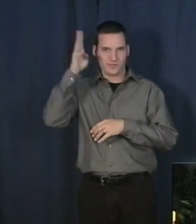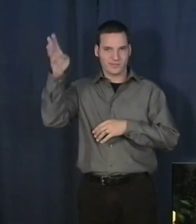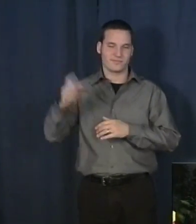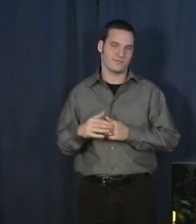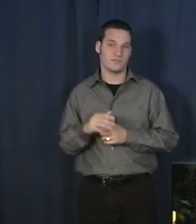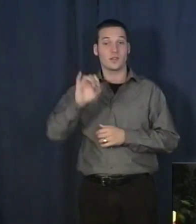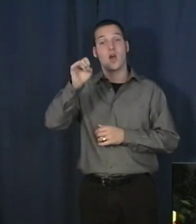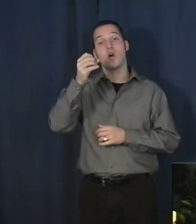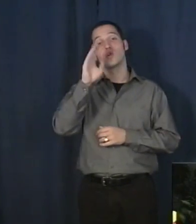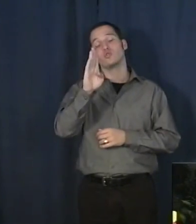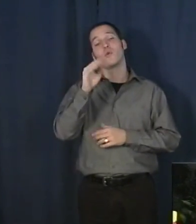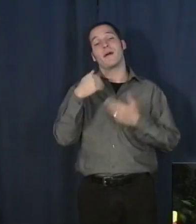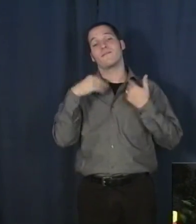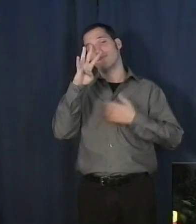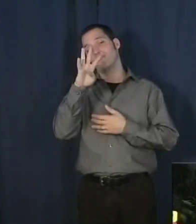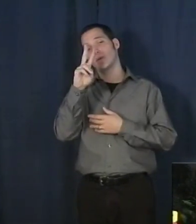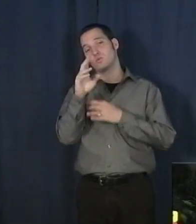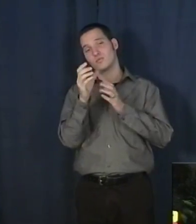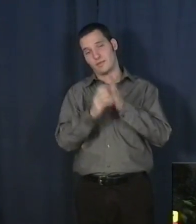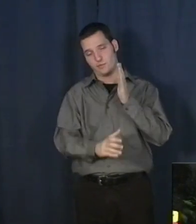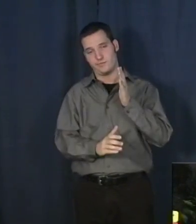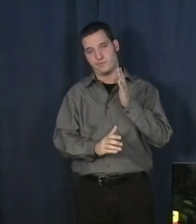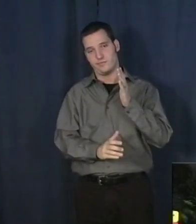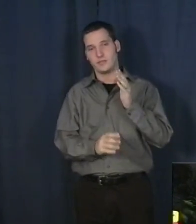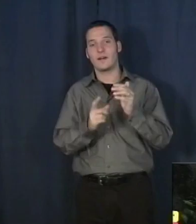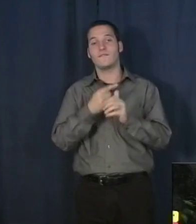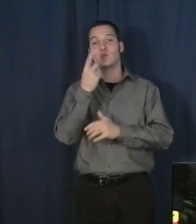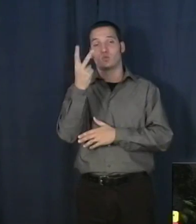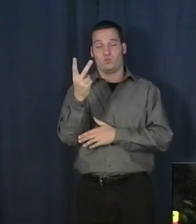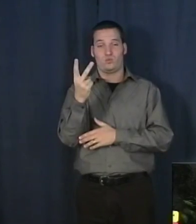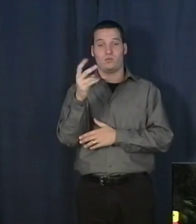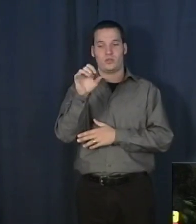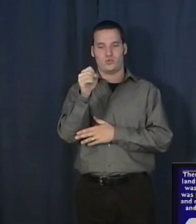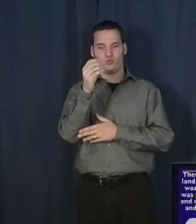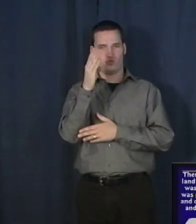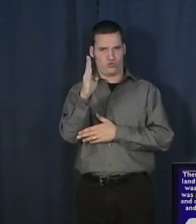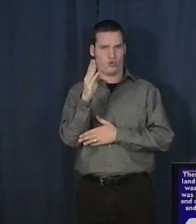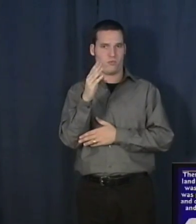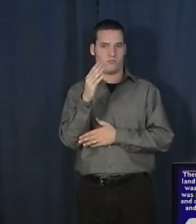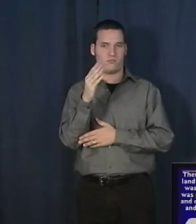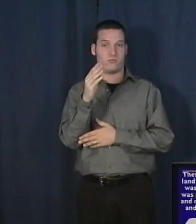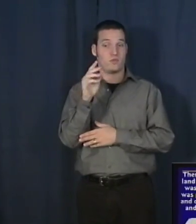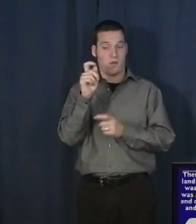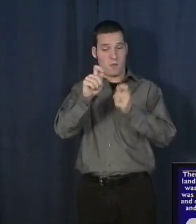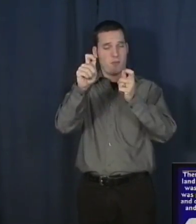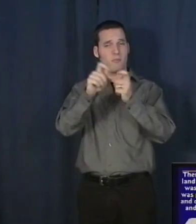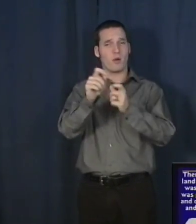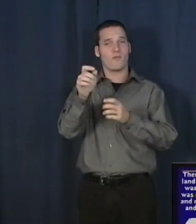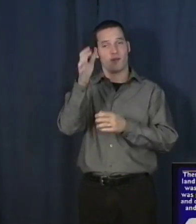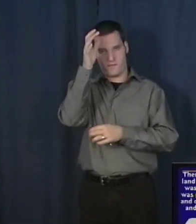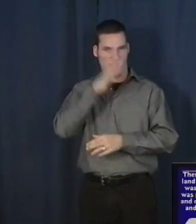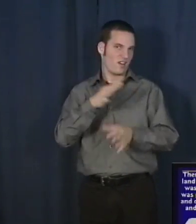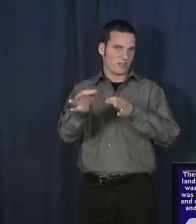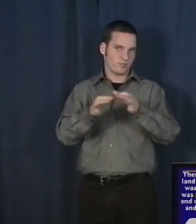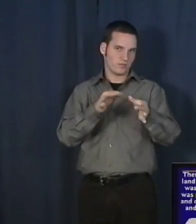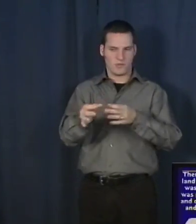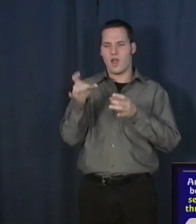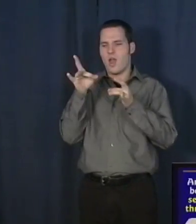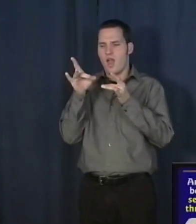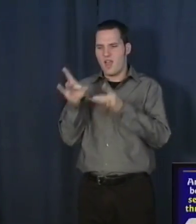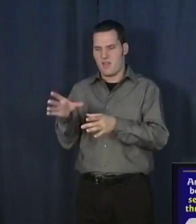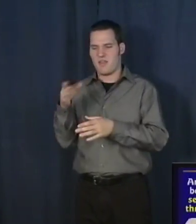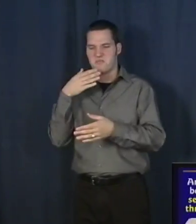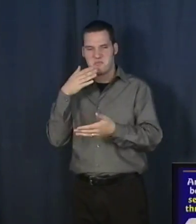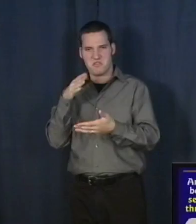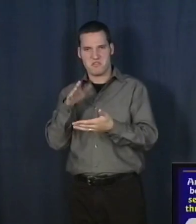of Job, Job has 42 chapters. In the first 2 chapters, it tells us Job was a perfect man. He feared God and hated evil.